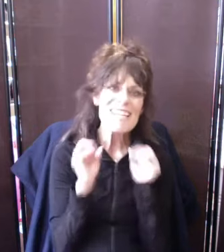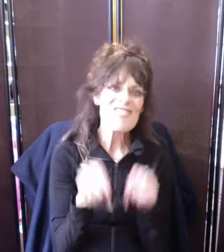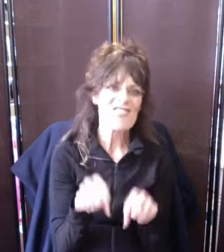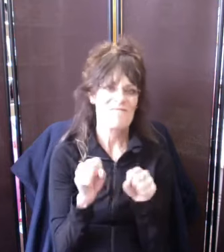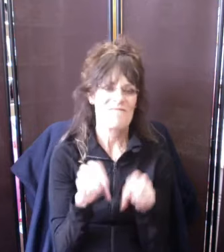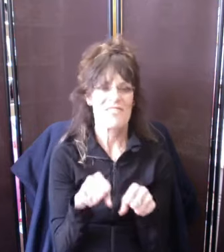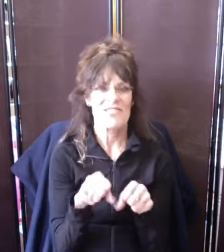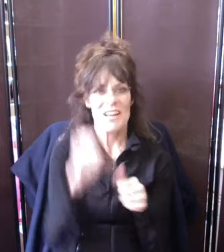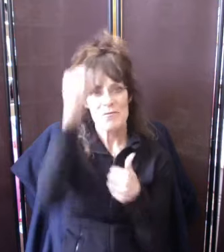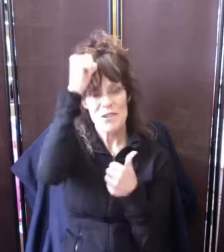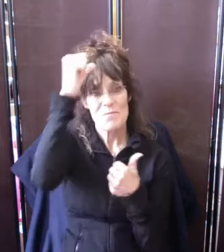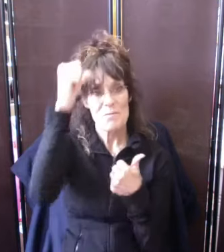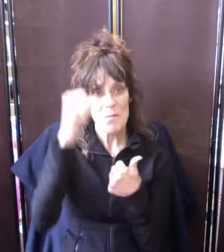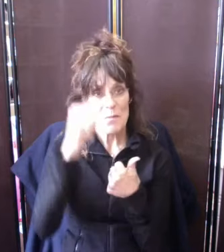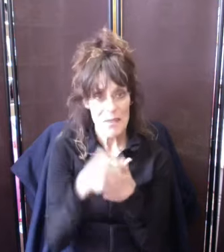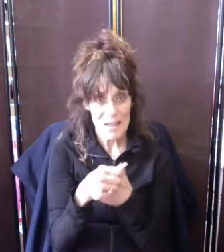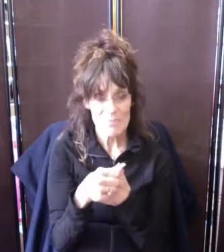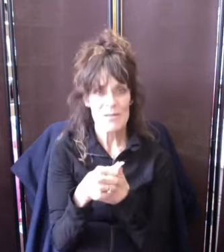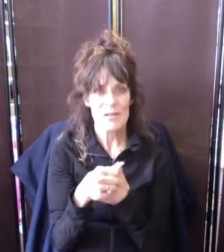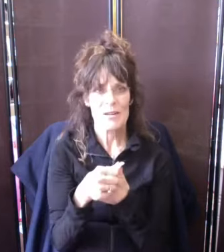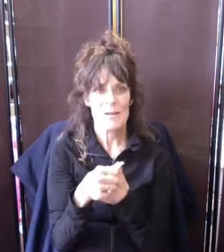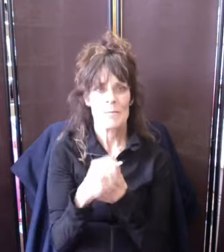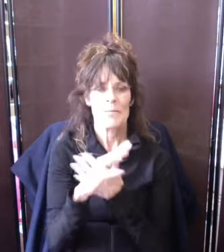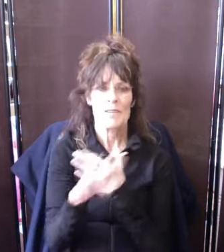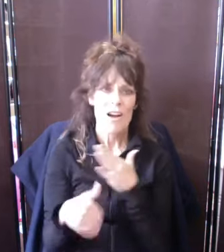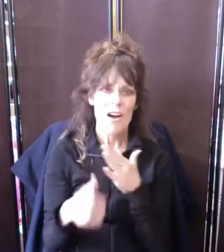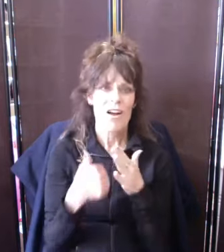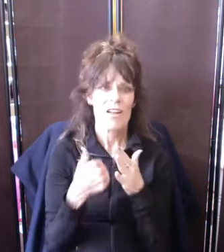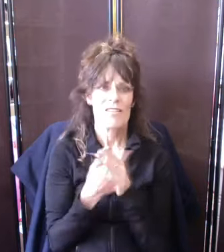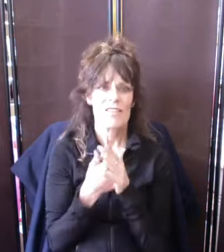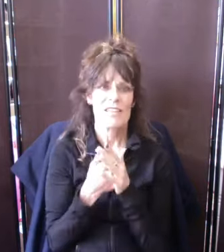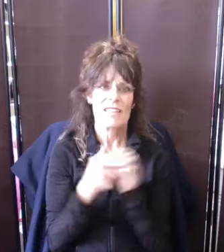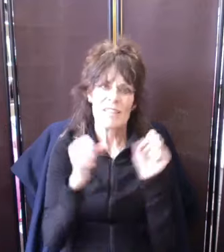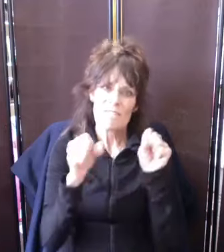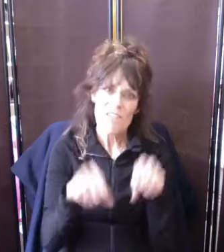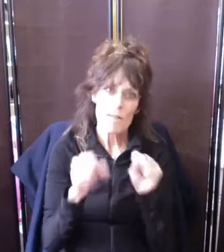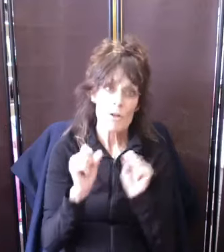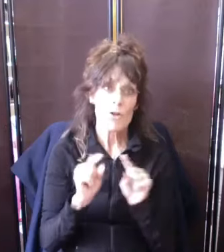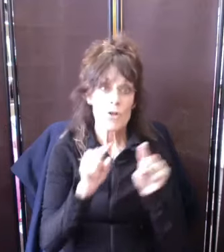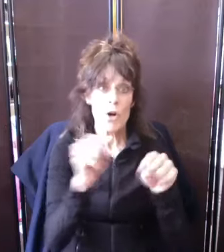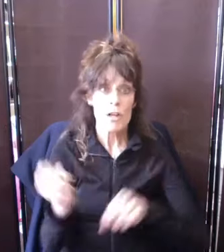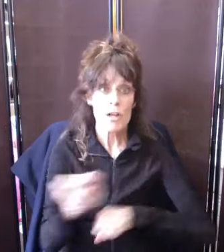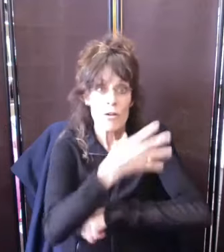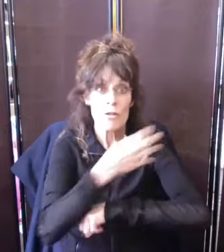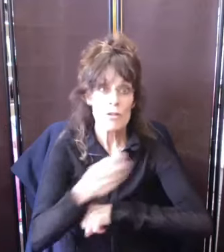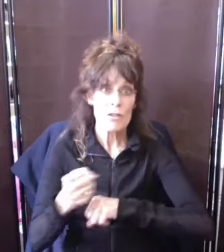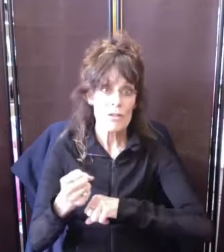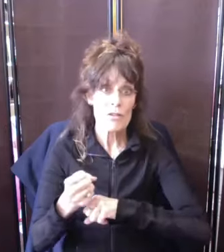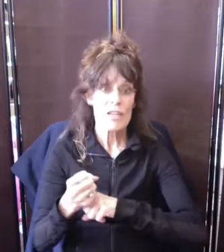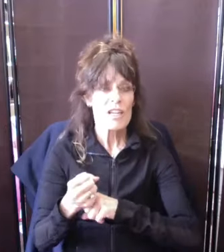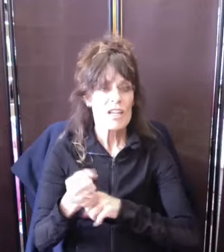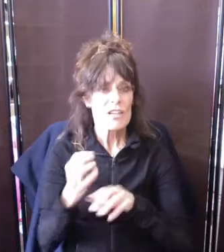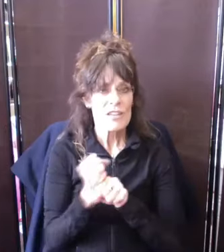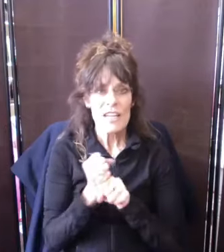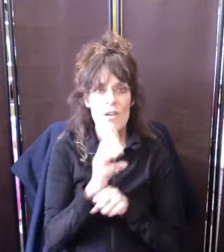that, all of this is available to me. You go to the ocean with a thimble, you get a thimble full of water. How much of God do I want? That's